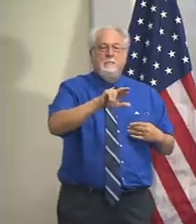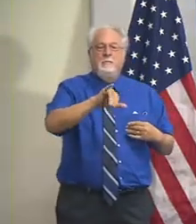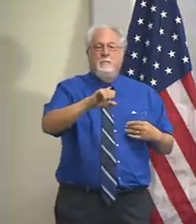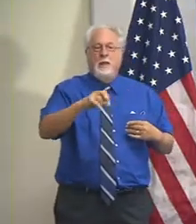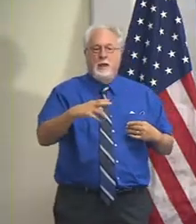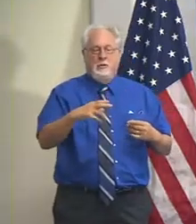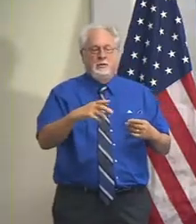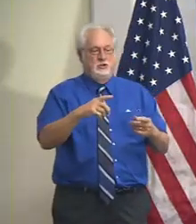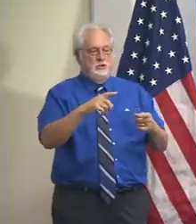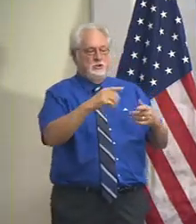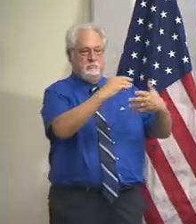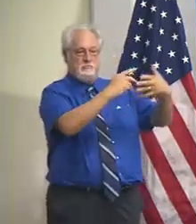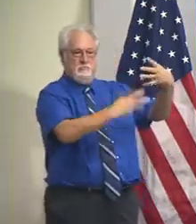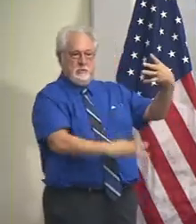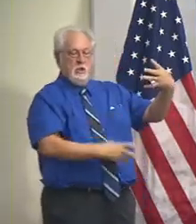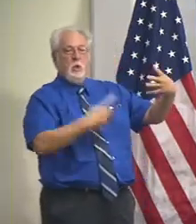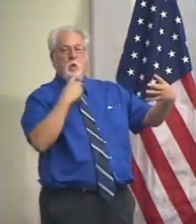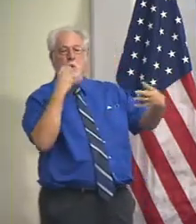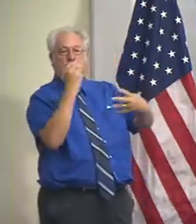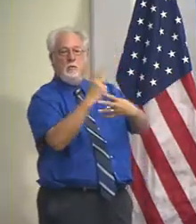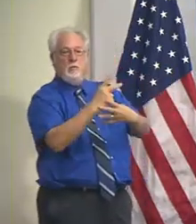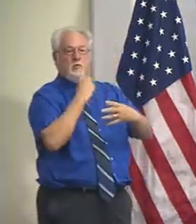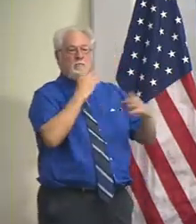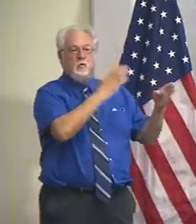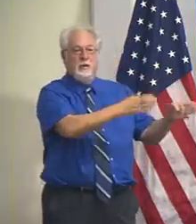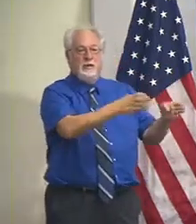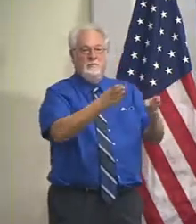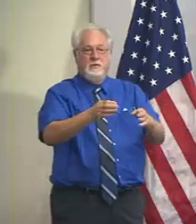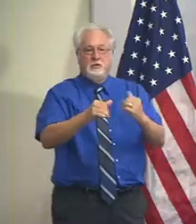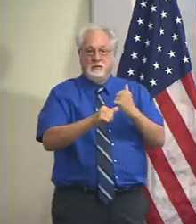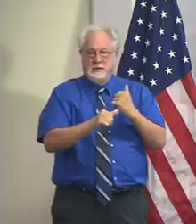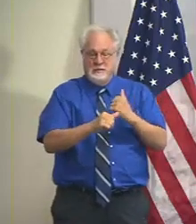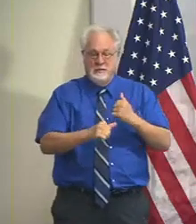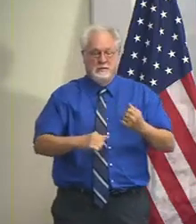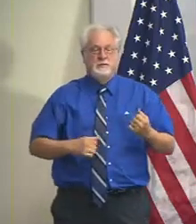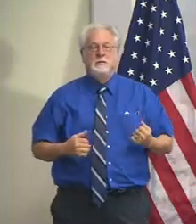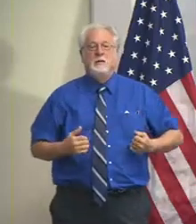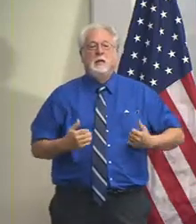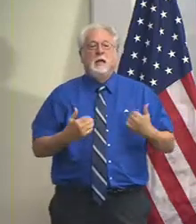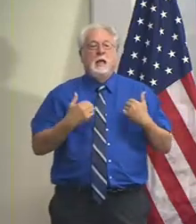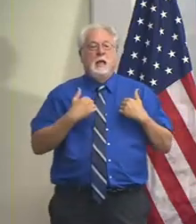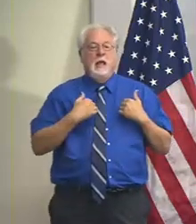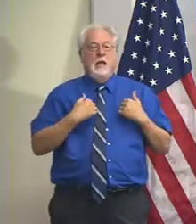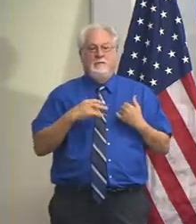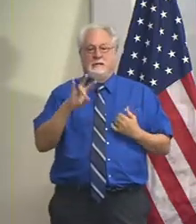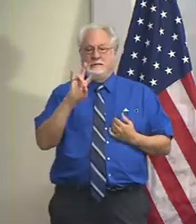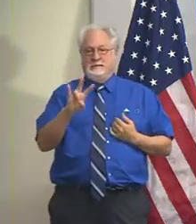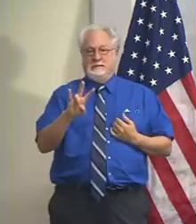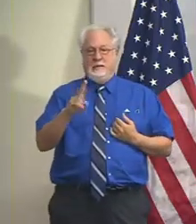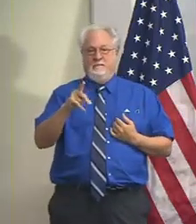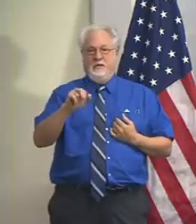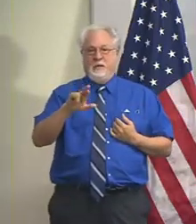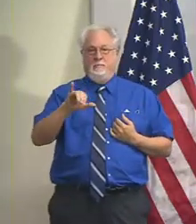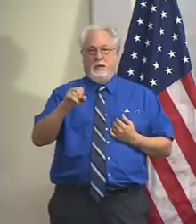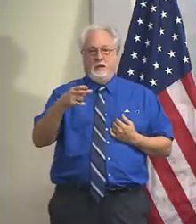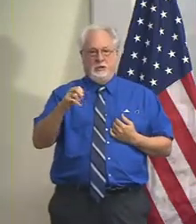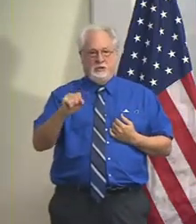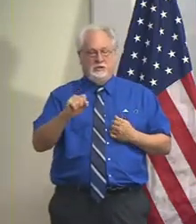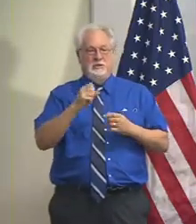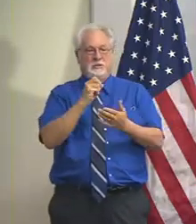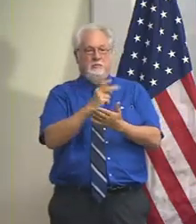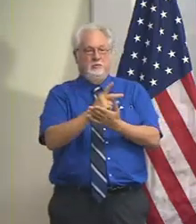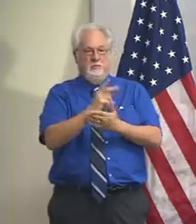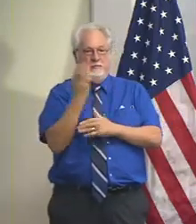for individual assistance, and we have an additional 7 parishes that were approved